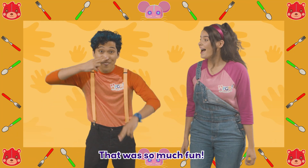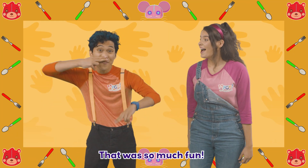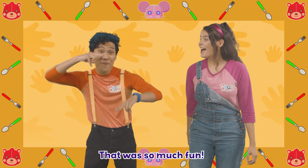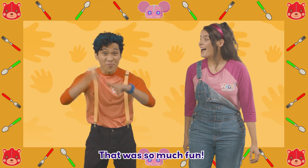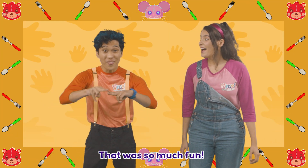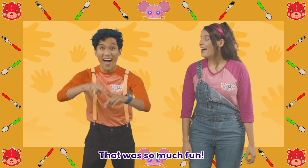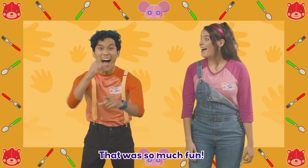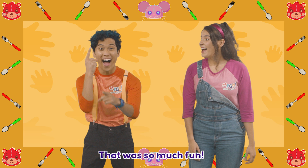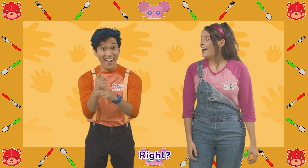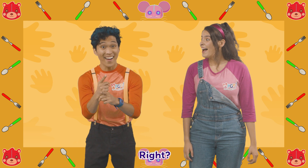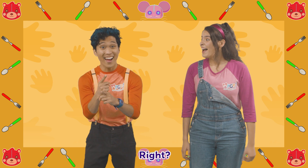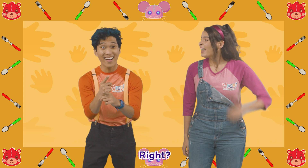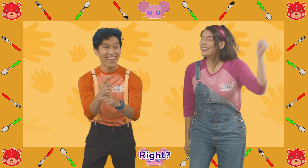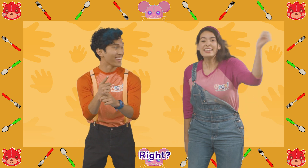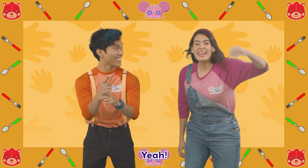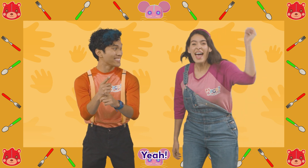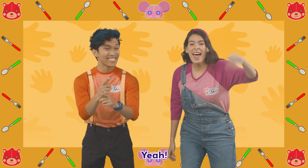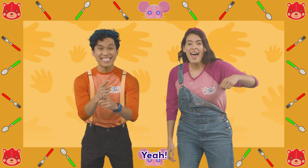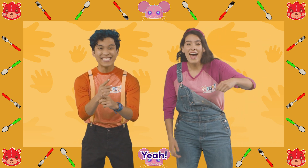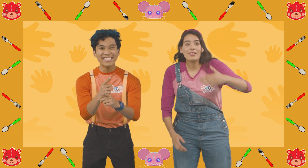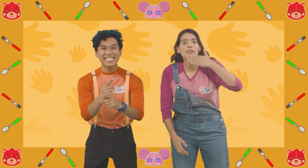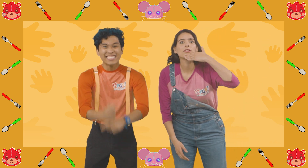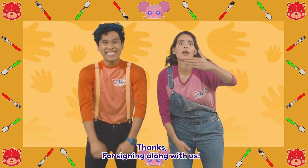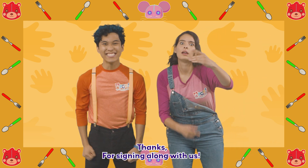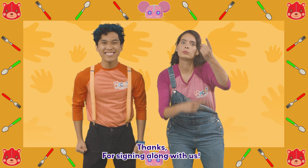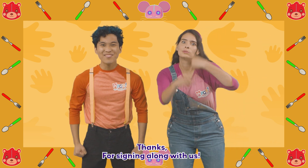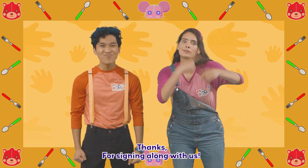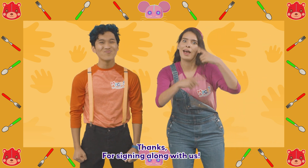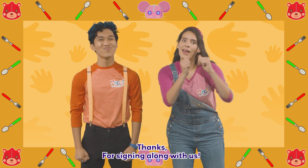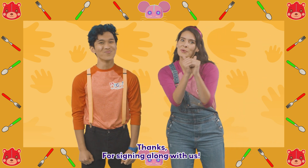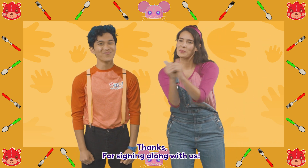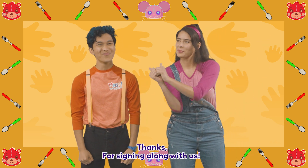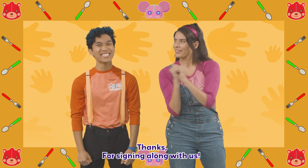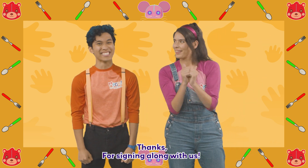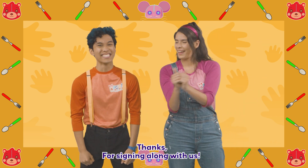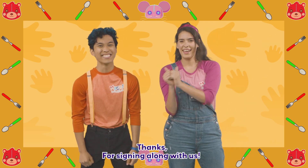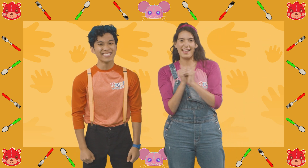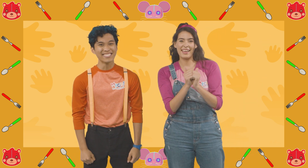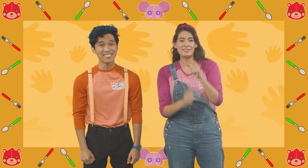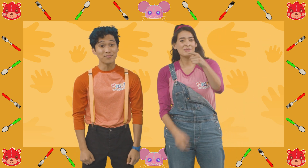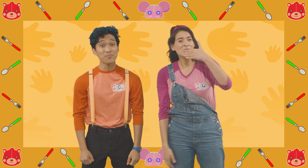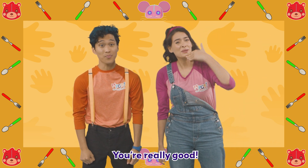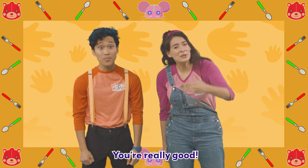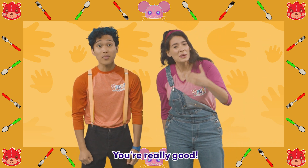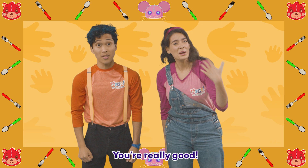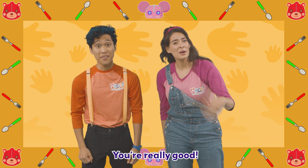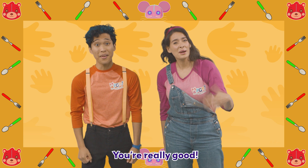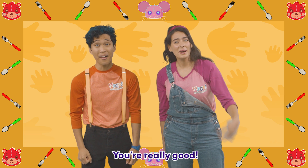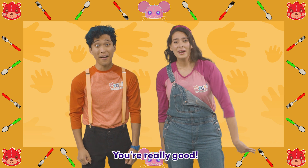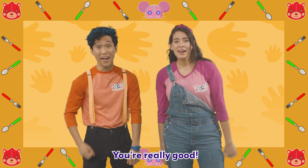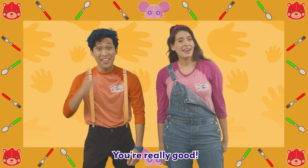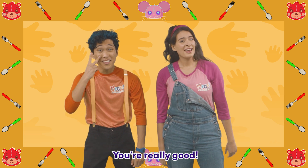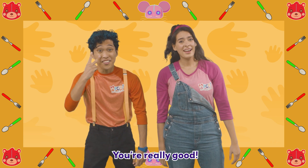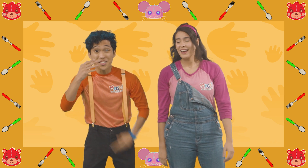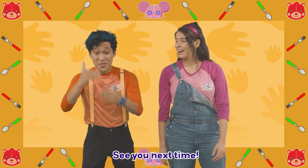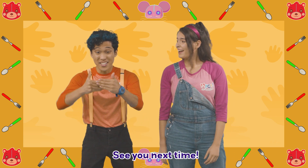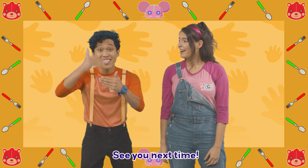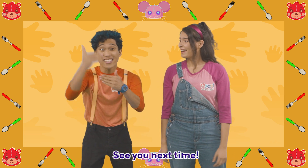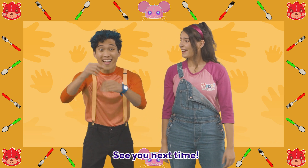So much fun, right? Yeah! Thanks for signing along with us. You're really good. See you next